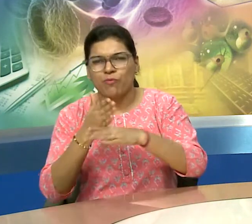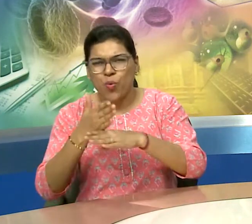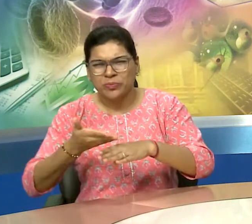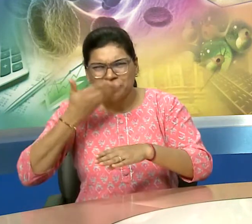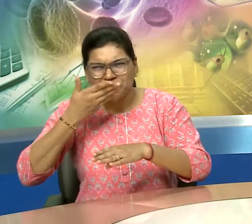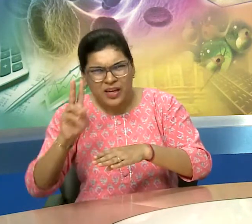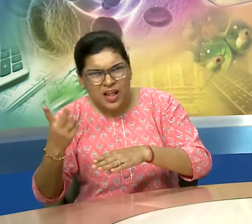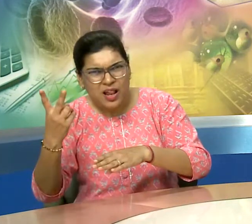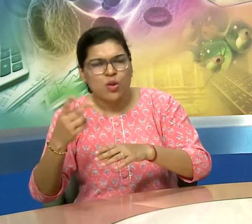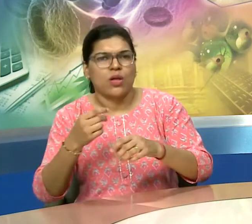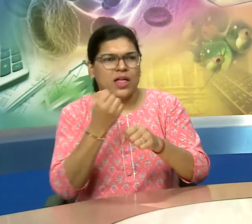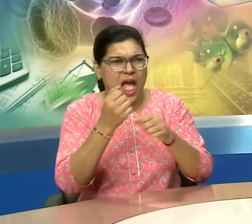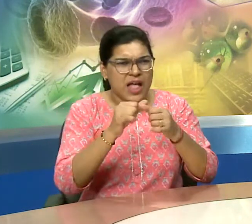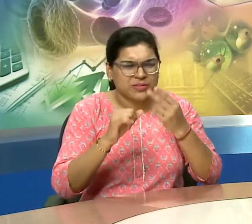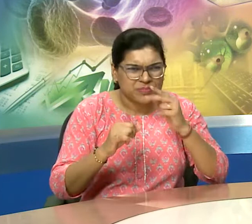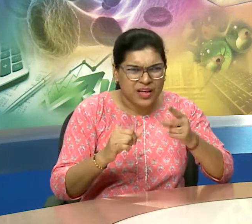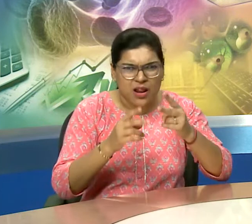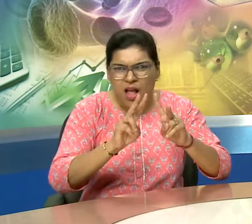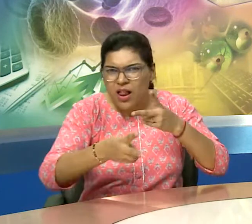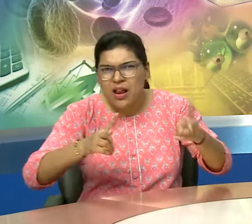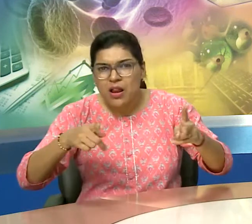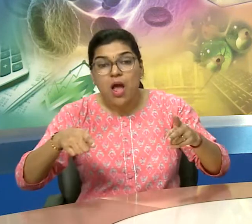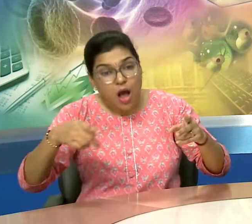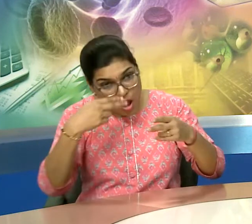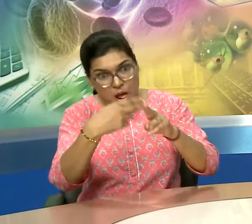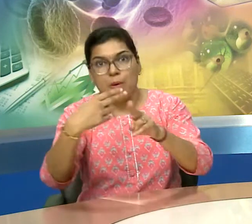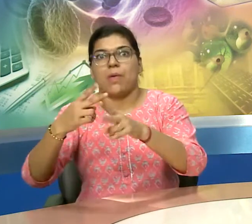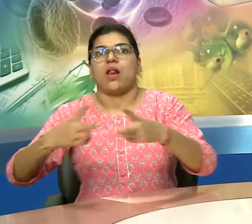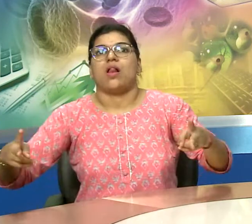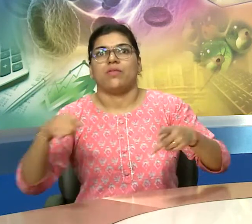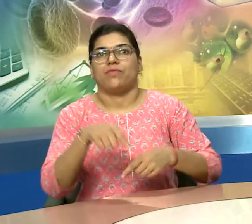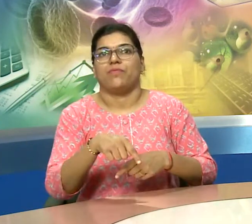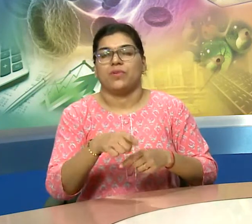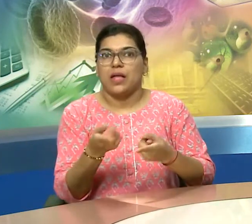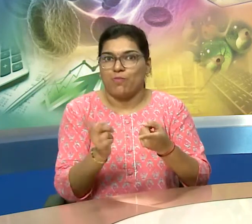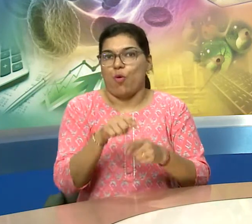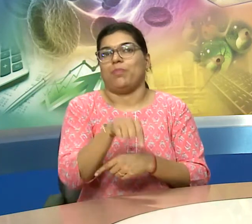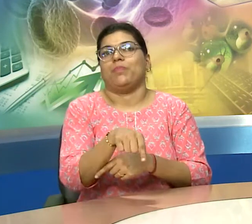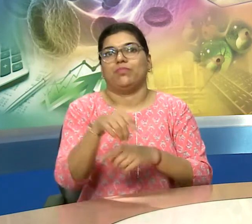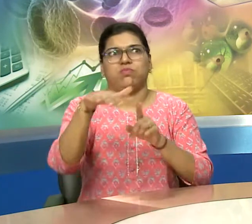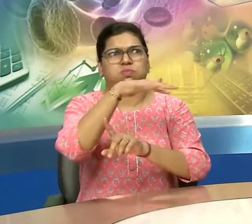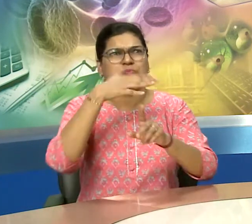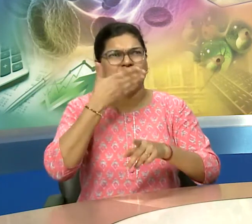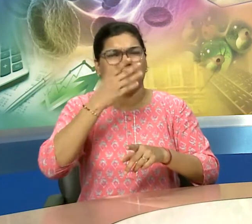other wood burn smell, carbon monoxide and hydrocarbons in the air.